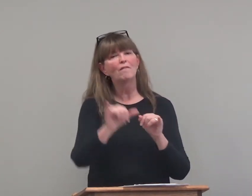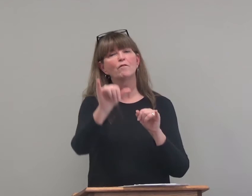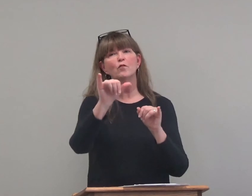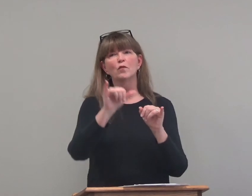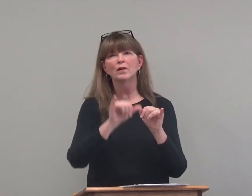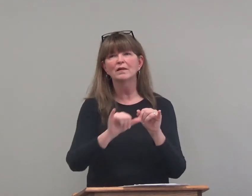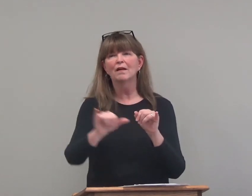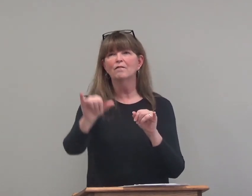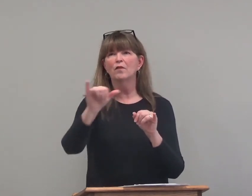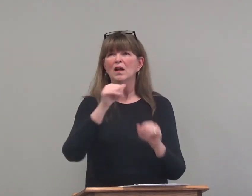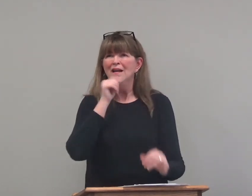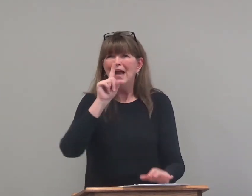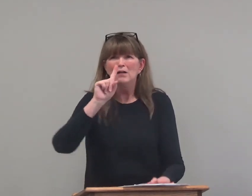where we live for eternity.